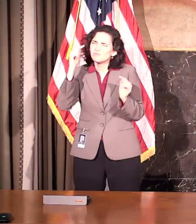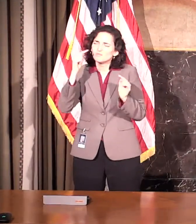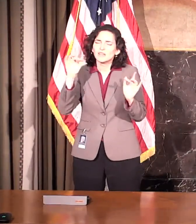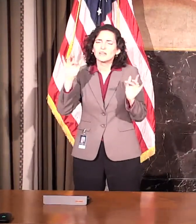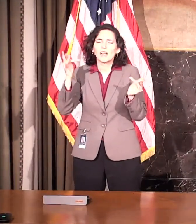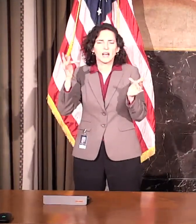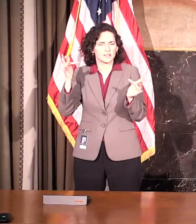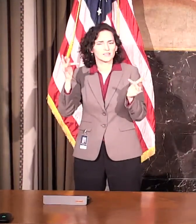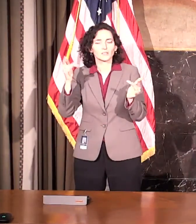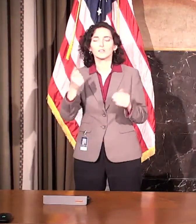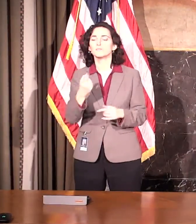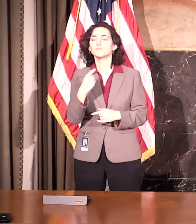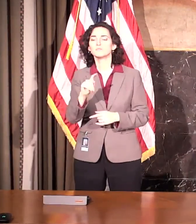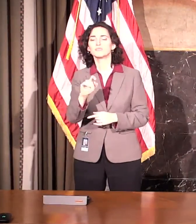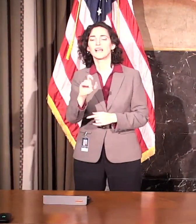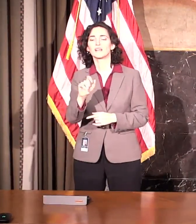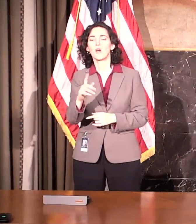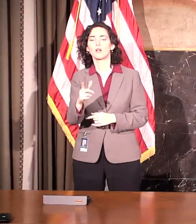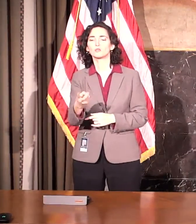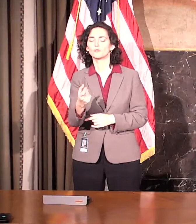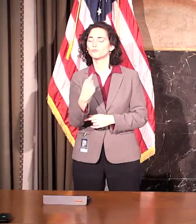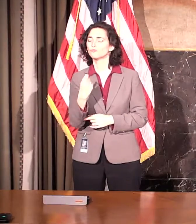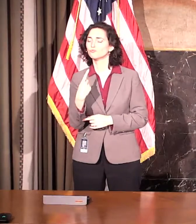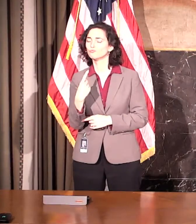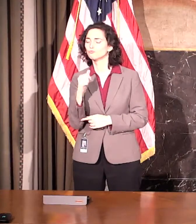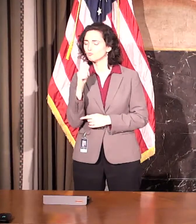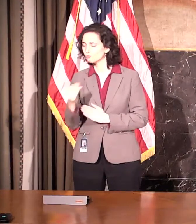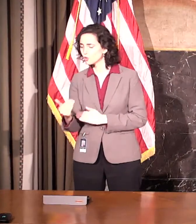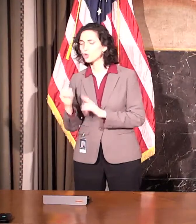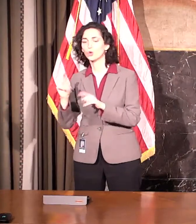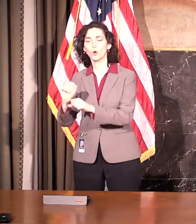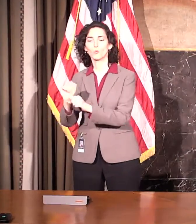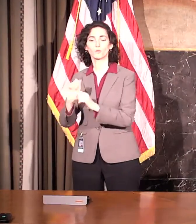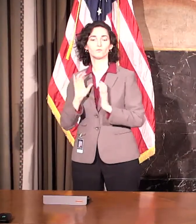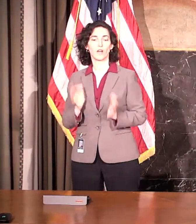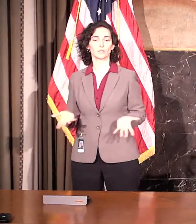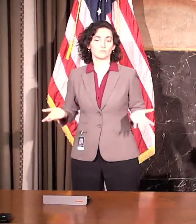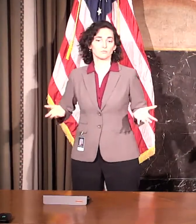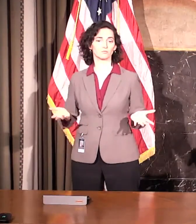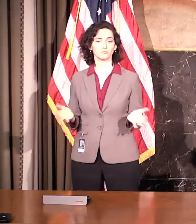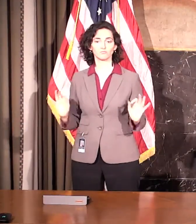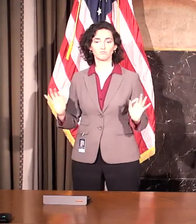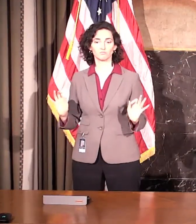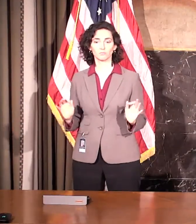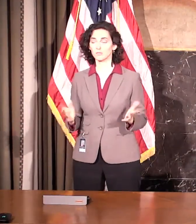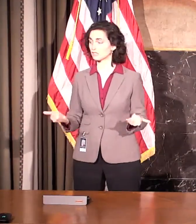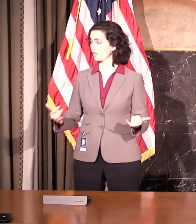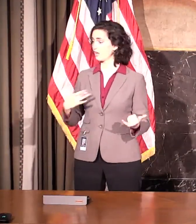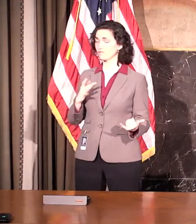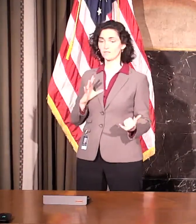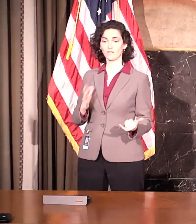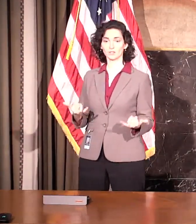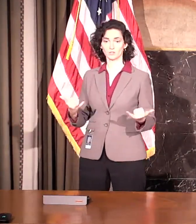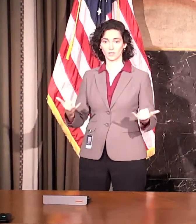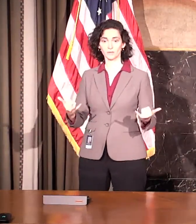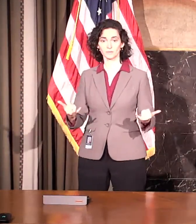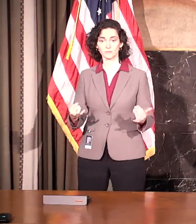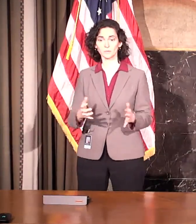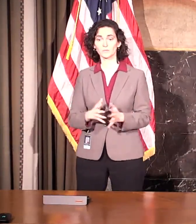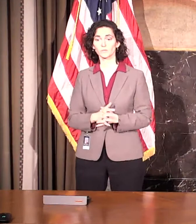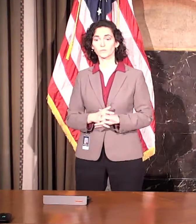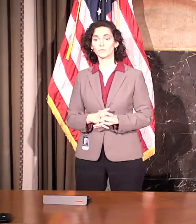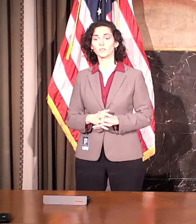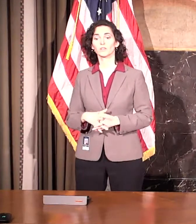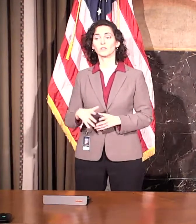Took a couple Tylenol the next morning, went to work, and then felt fine by the end of the day. and I feel fine today. I've been